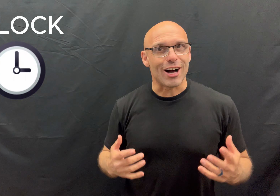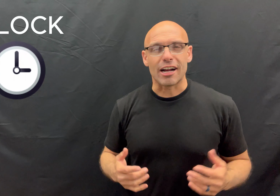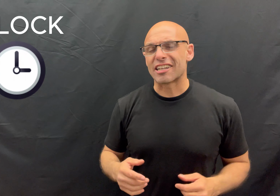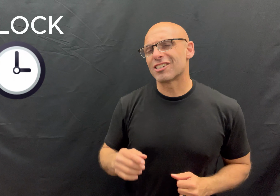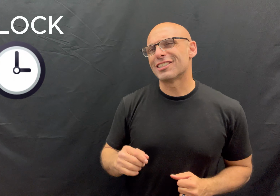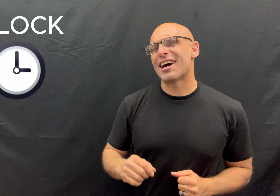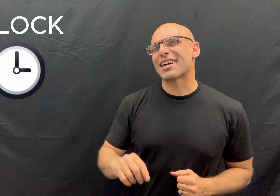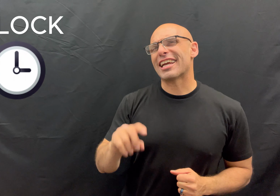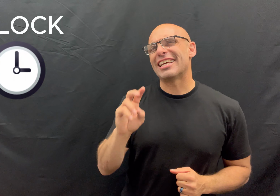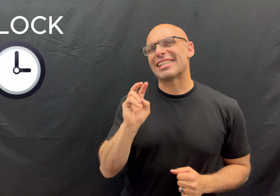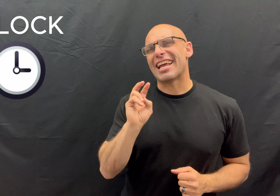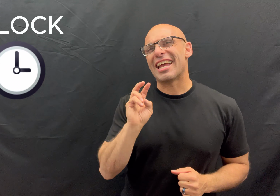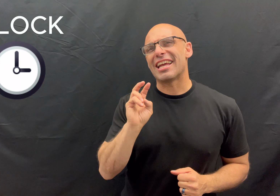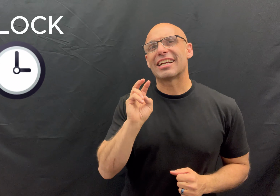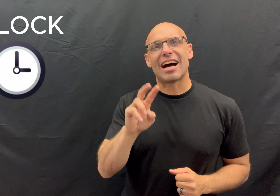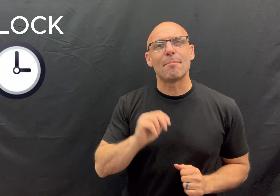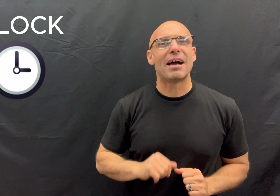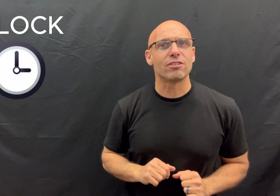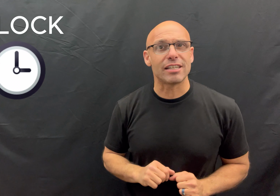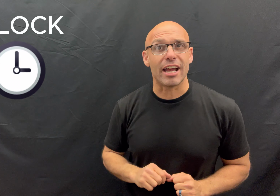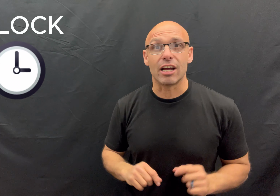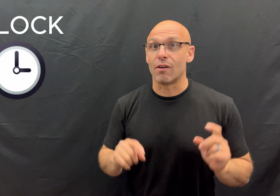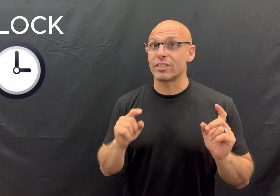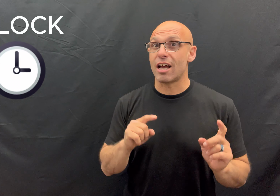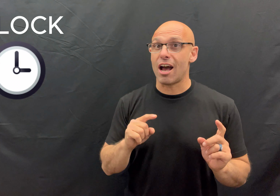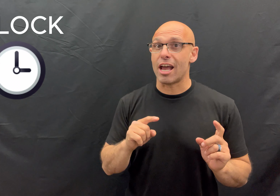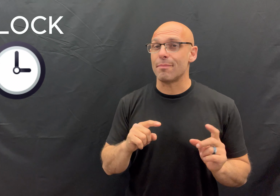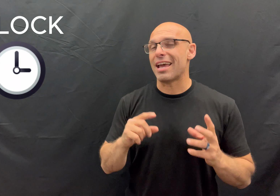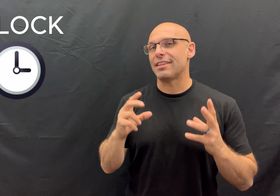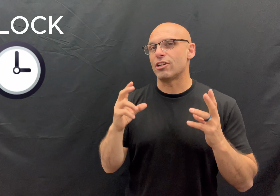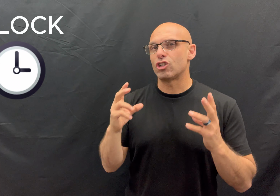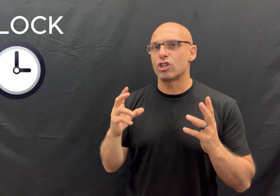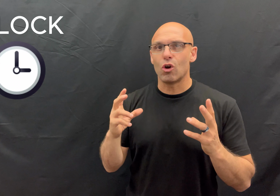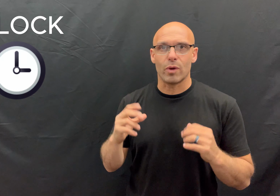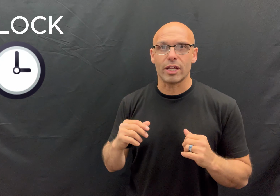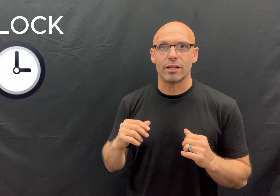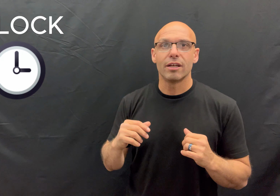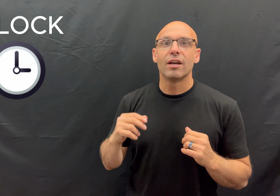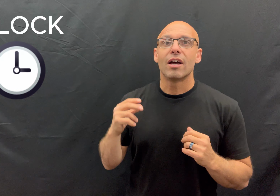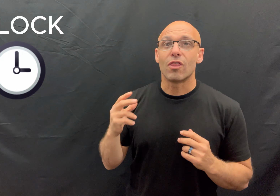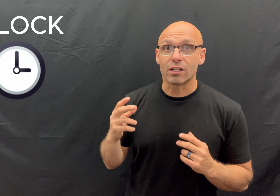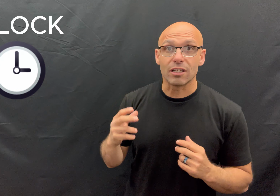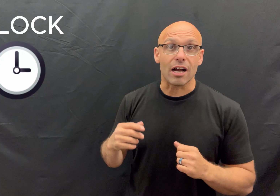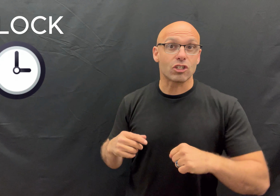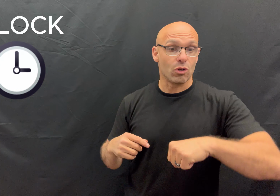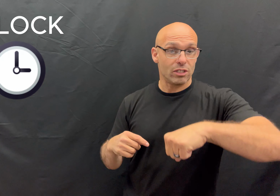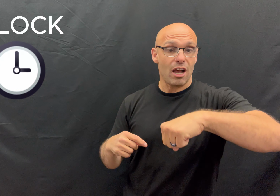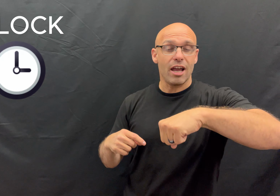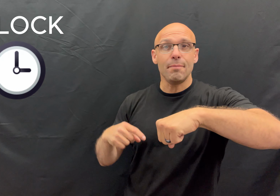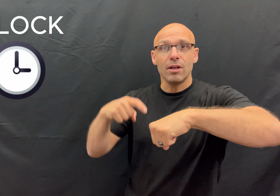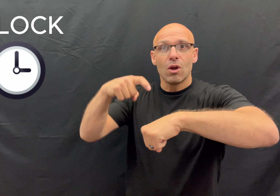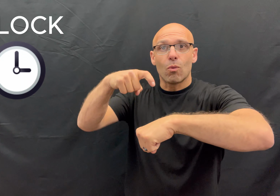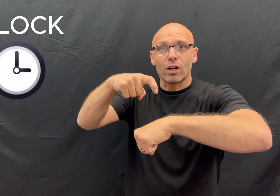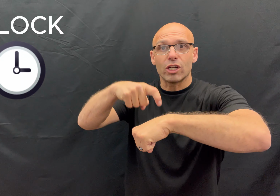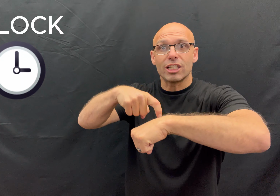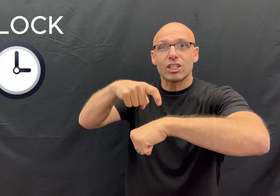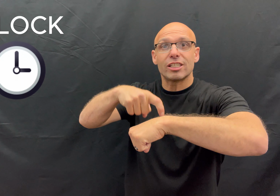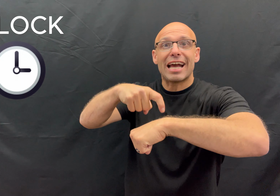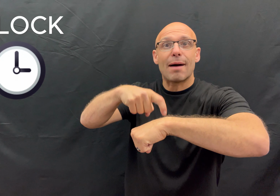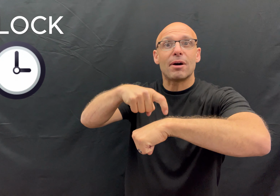Clock. Clock is a compound sign of time and then showing the clock. So time, we're going to just tap on